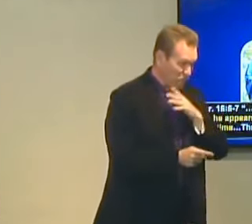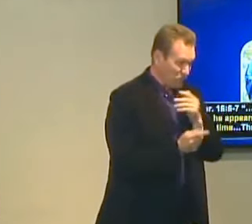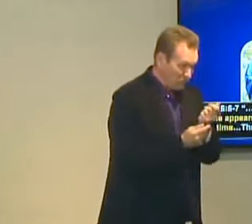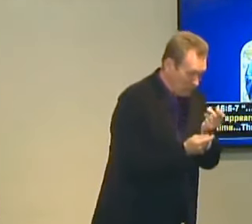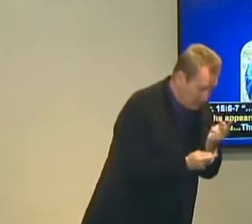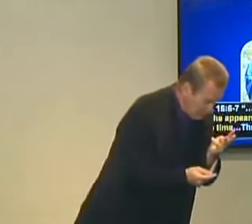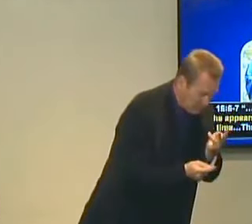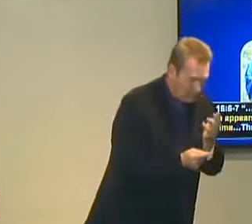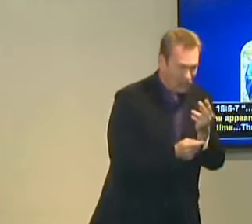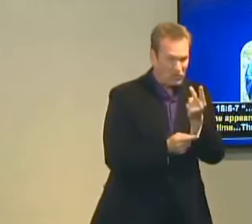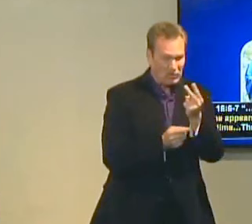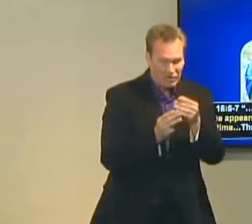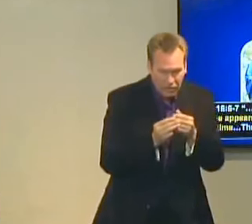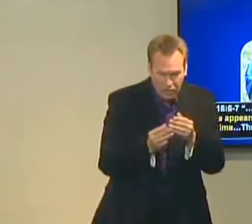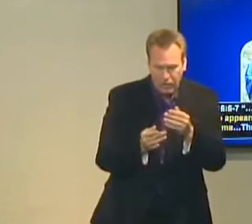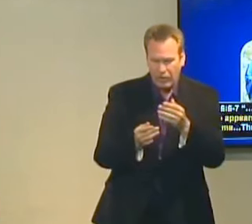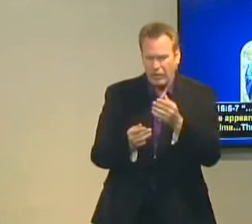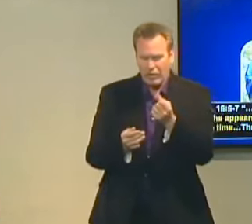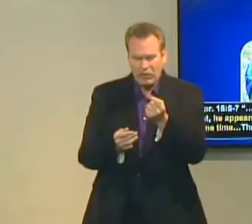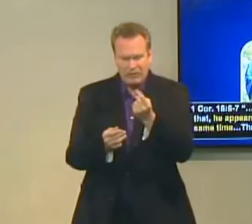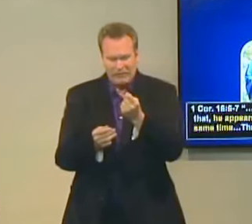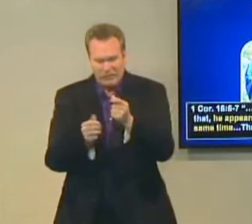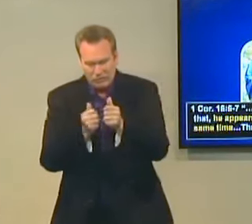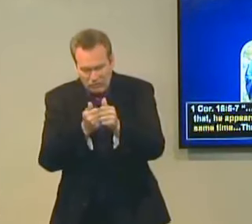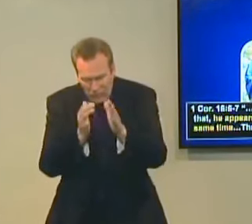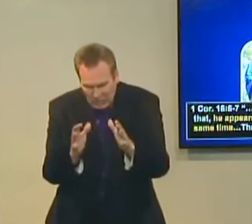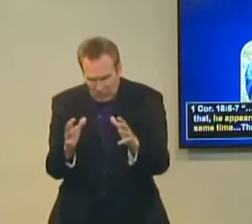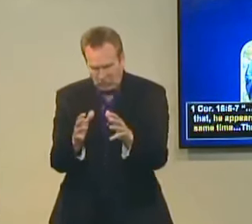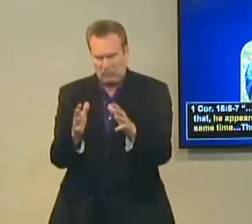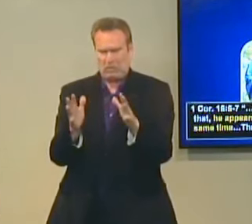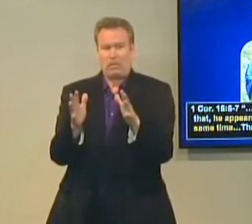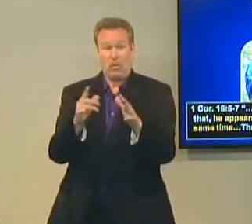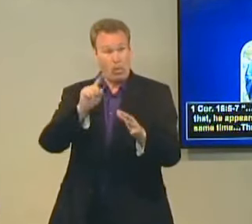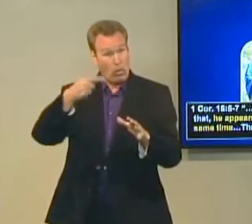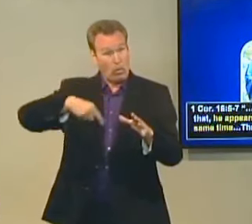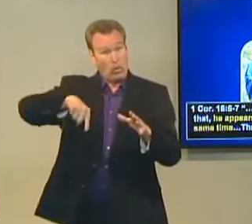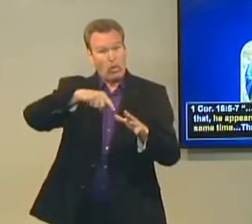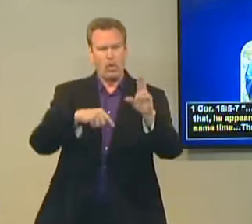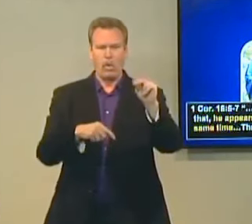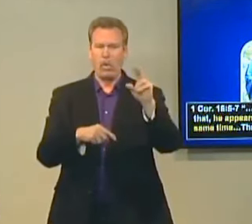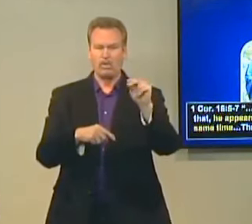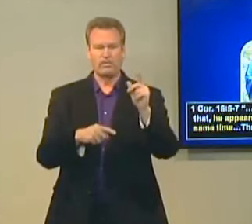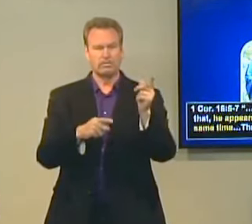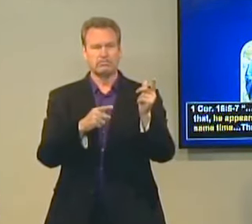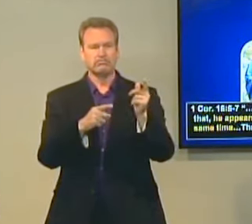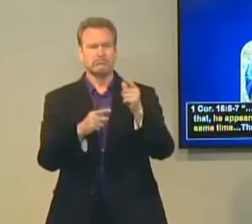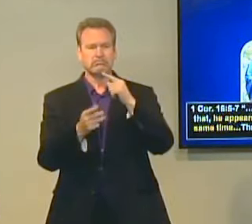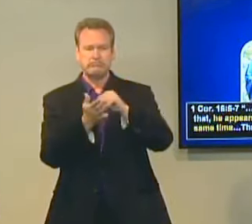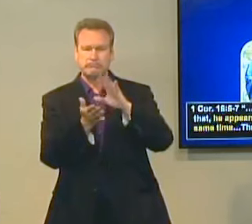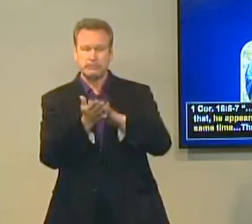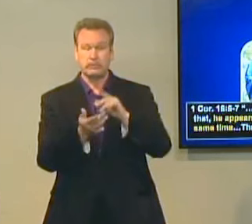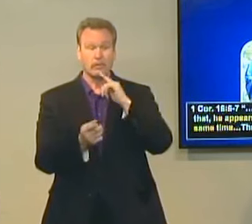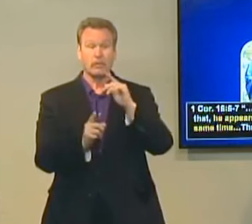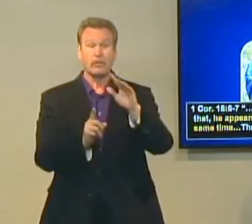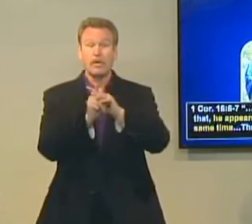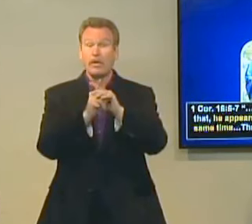To remember. He appeared to the one woman. then to the other woman. And then to Peter. And then to the Apostles. And then to Thomas. That wasn't all. These